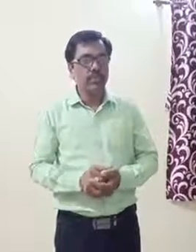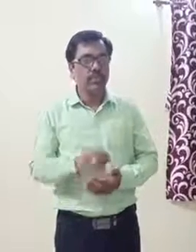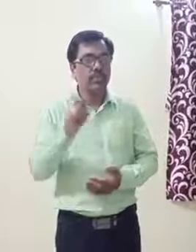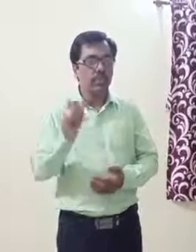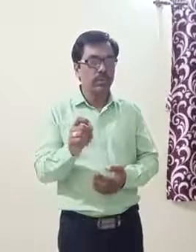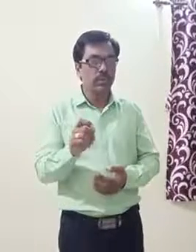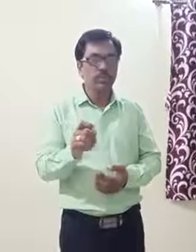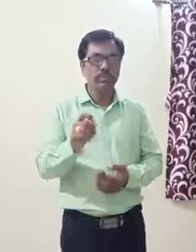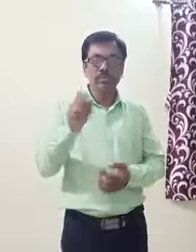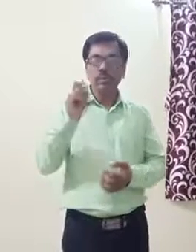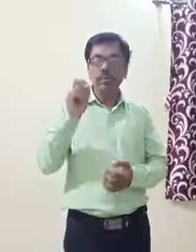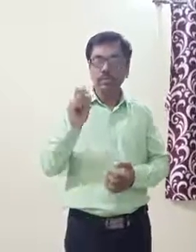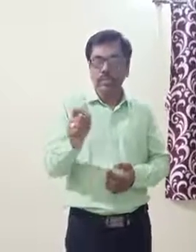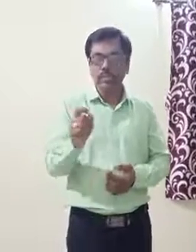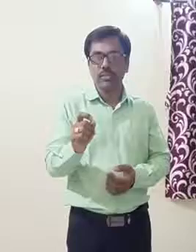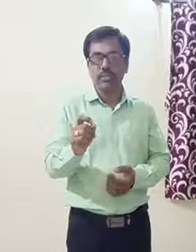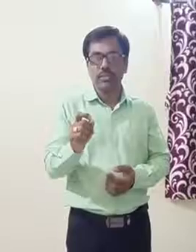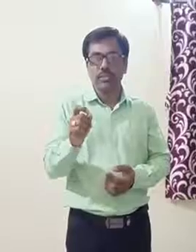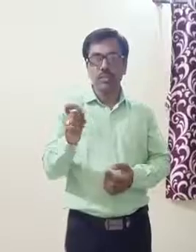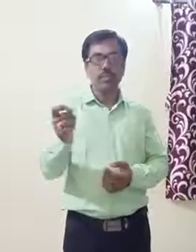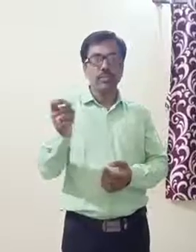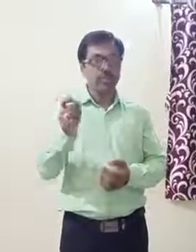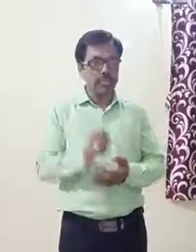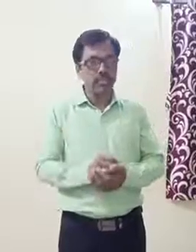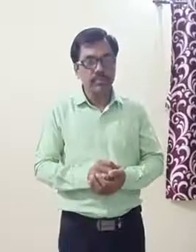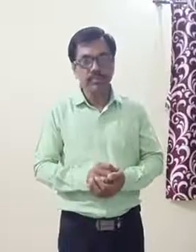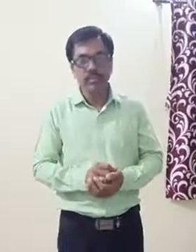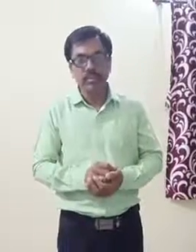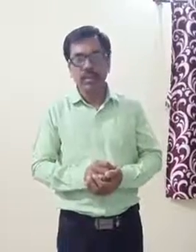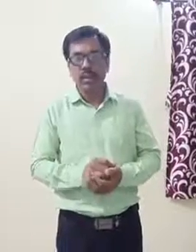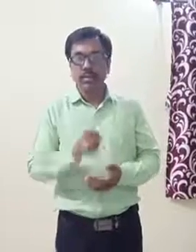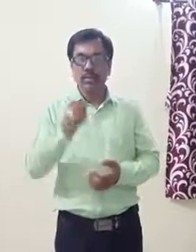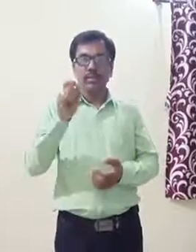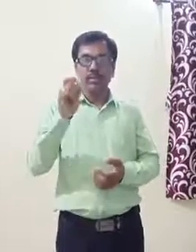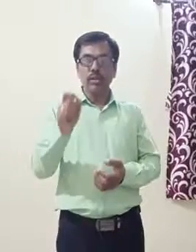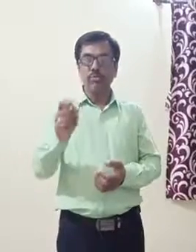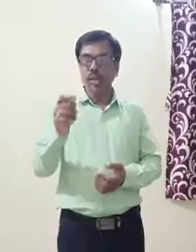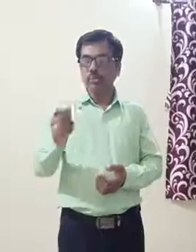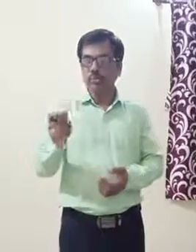Europe was full-fledged territorial state under the rule of absolute